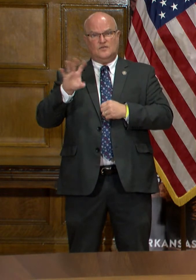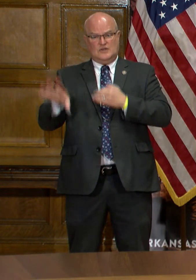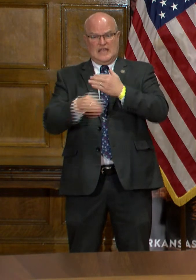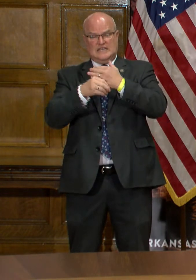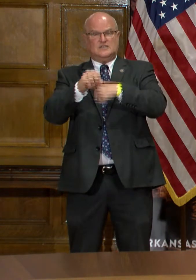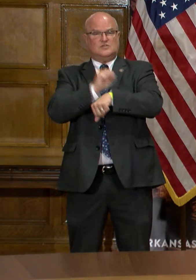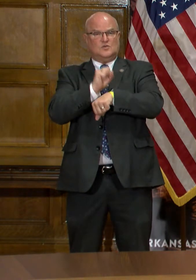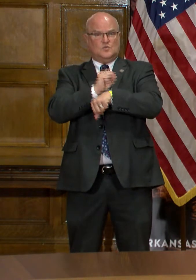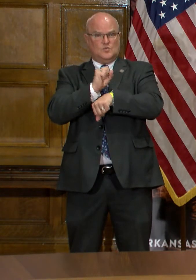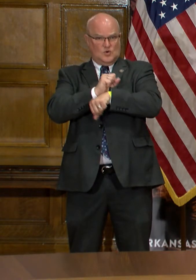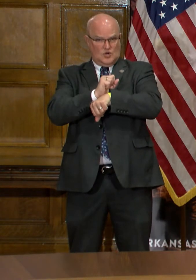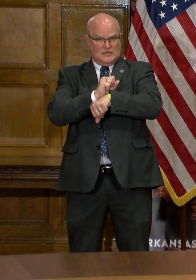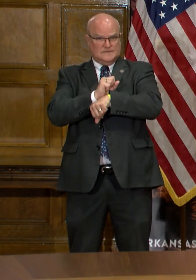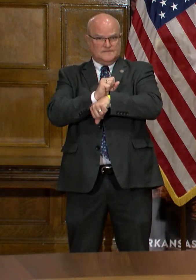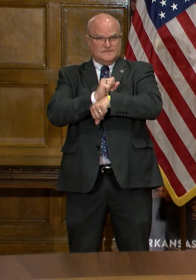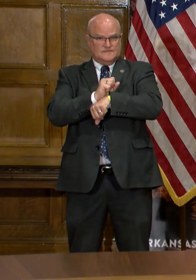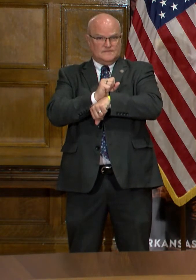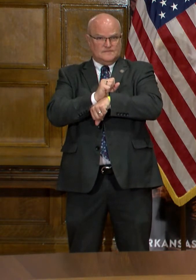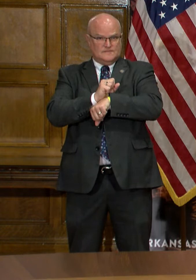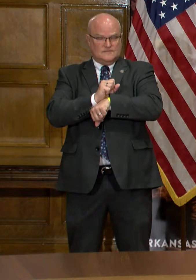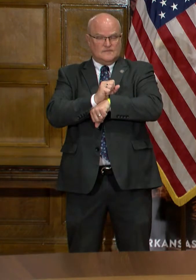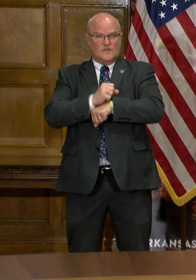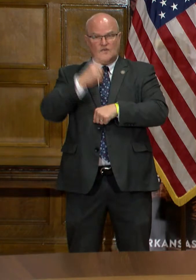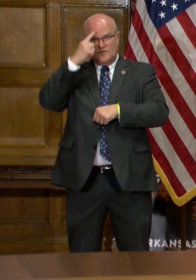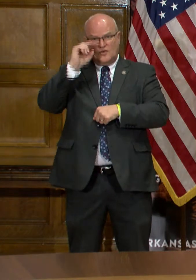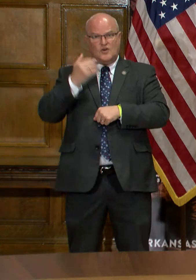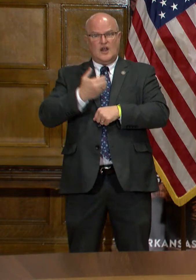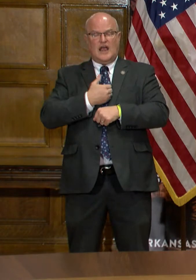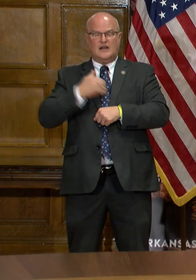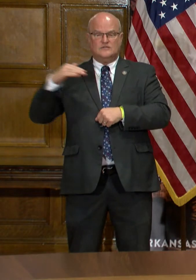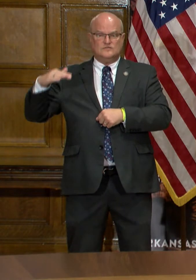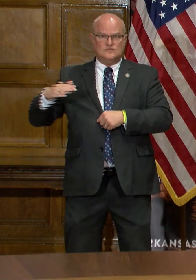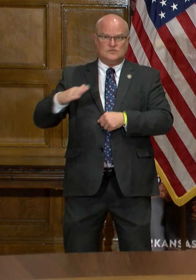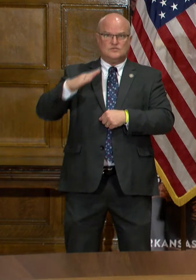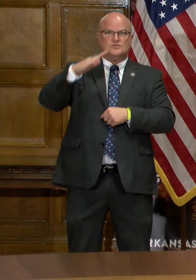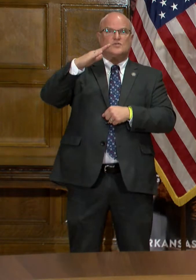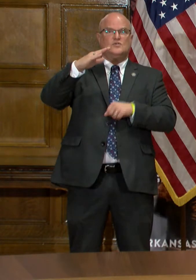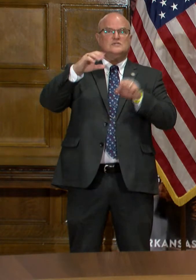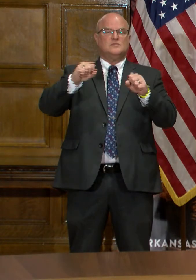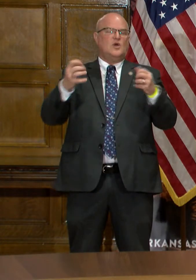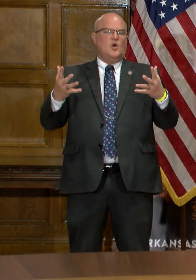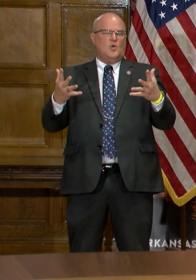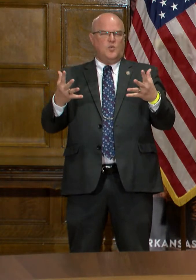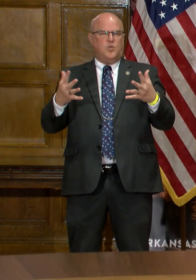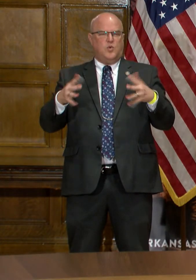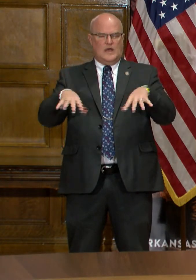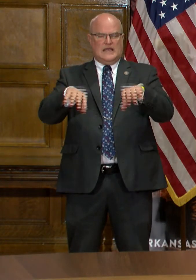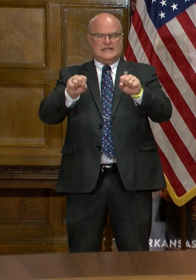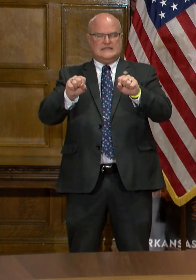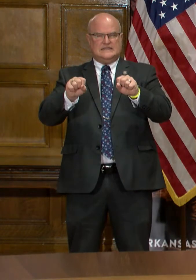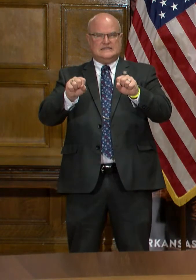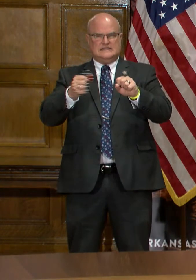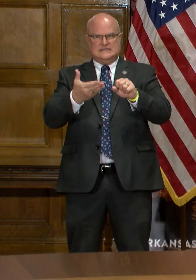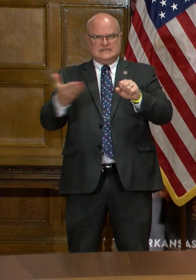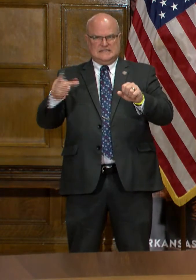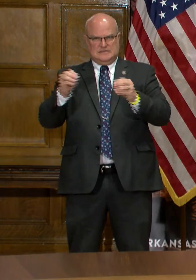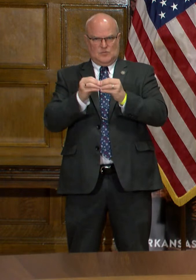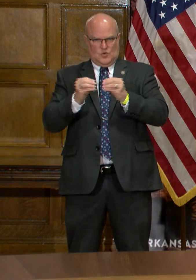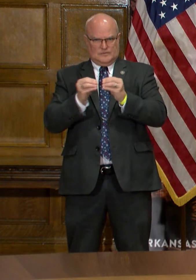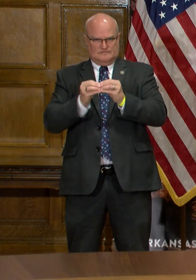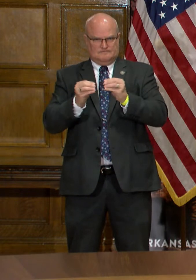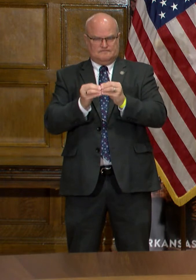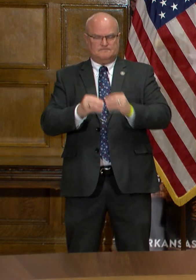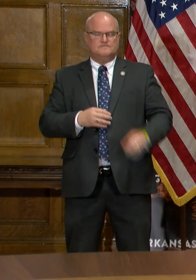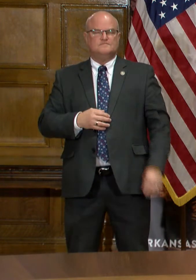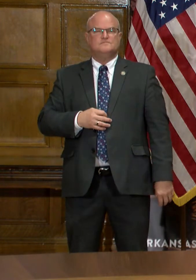work in terms of our surge capacity and what additional steps we need to take.